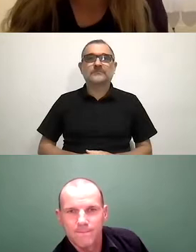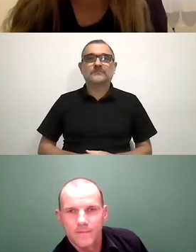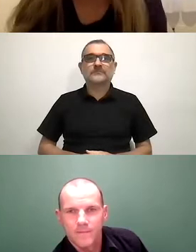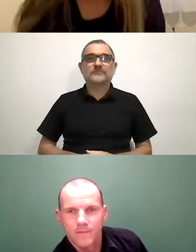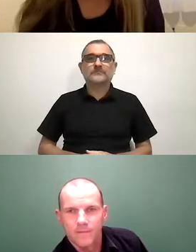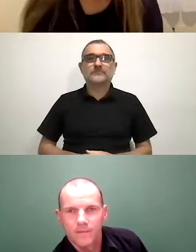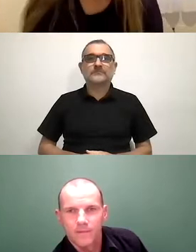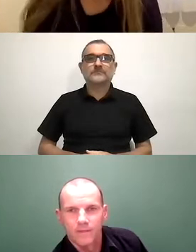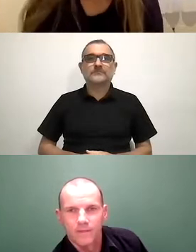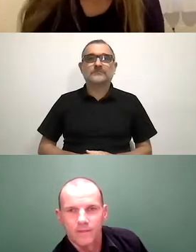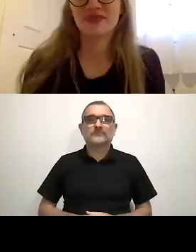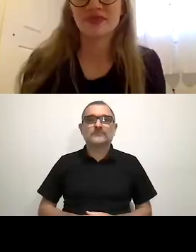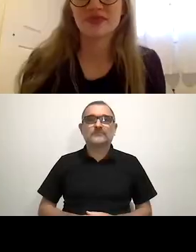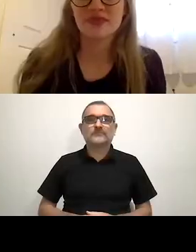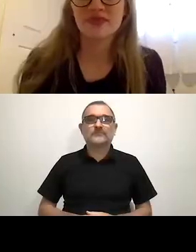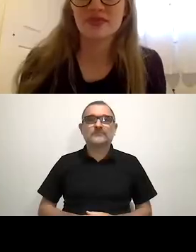Okay.